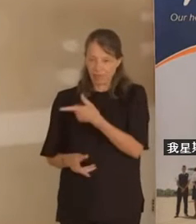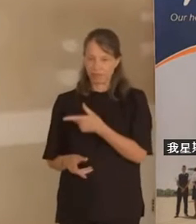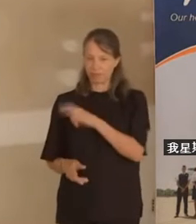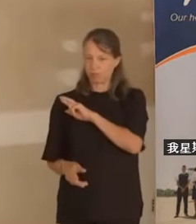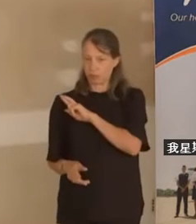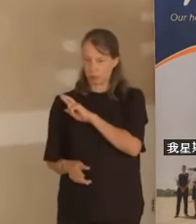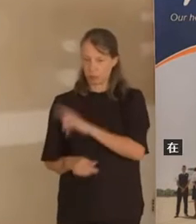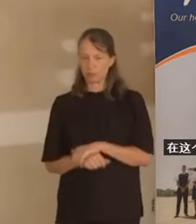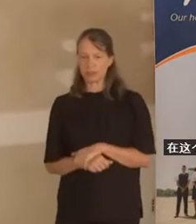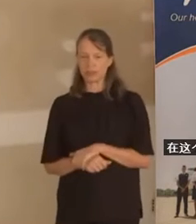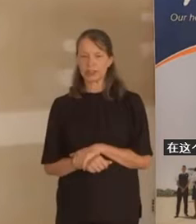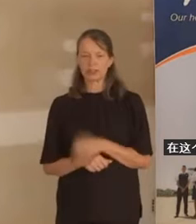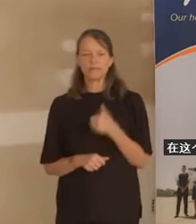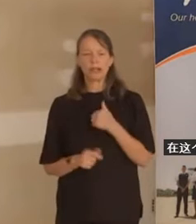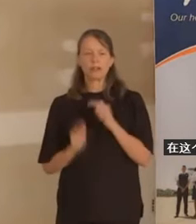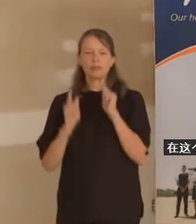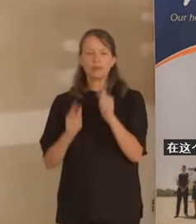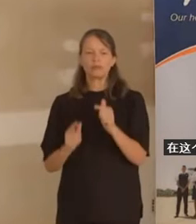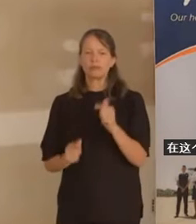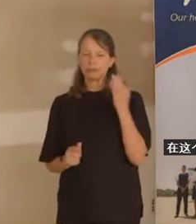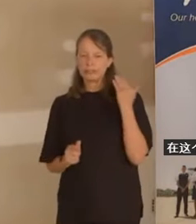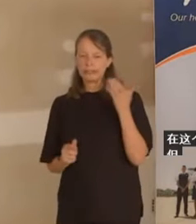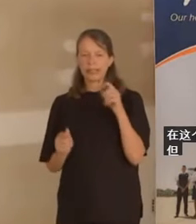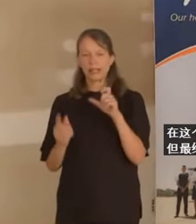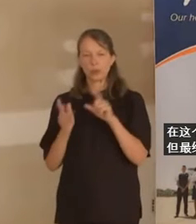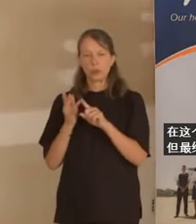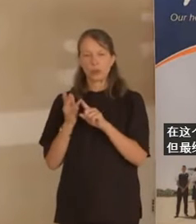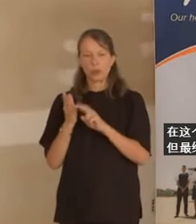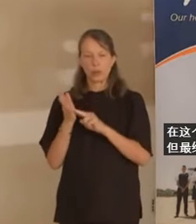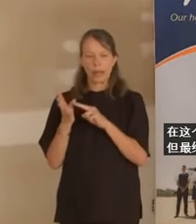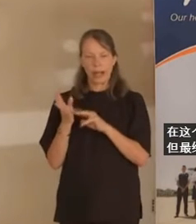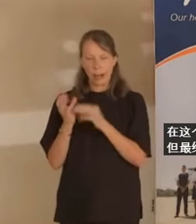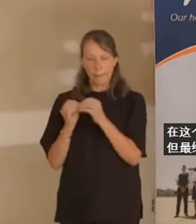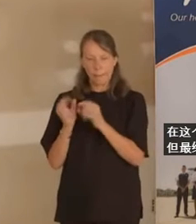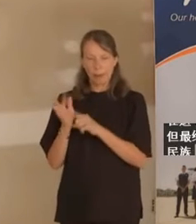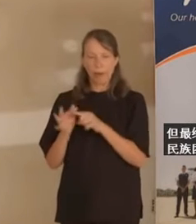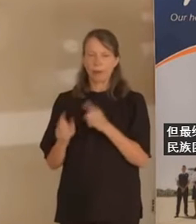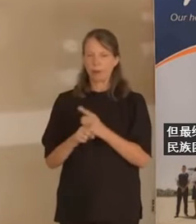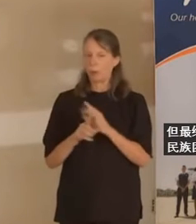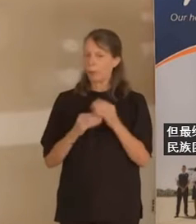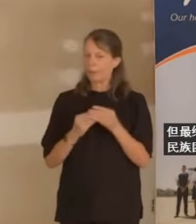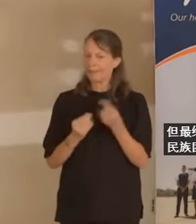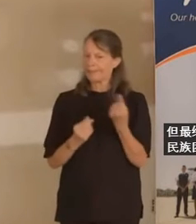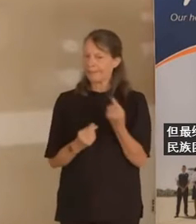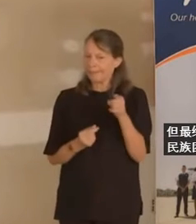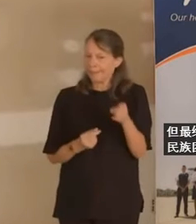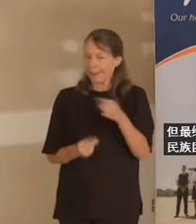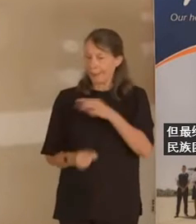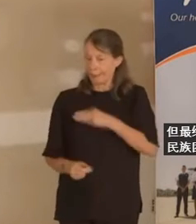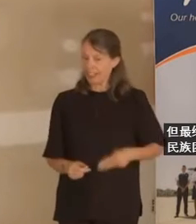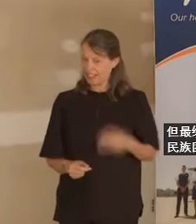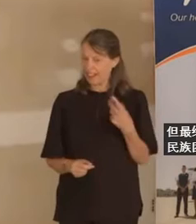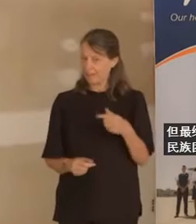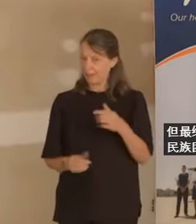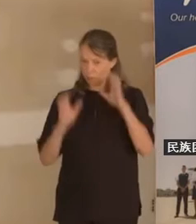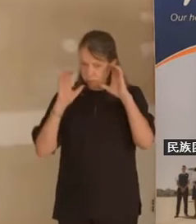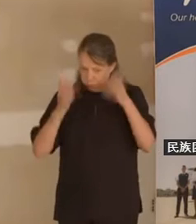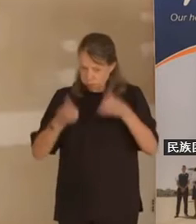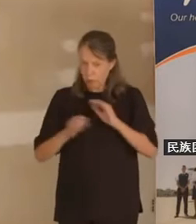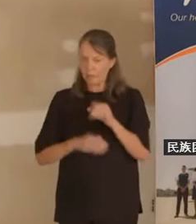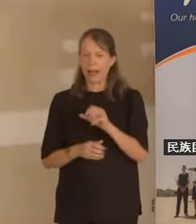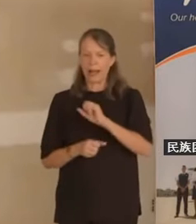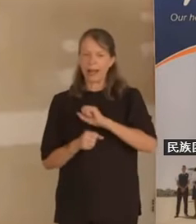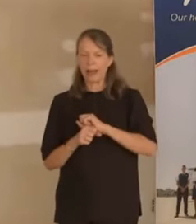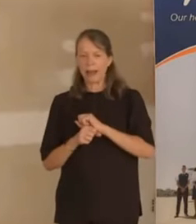Minister Franklin, who has a strong passion in this space too. But ultimately, if we're talking about national unity, we all have to do better. We